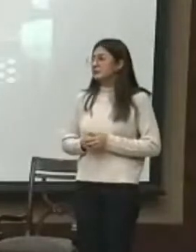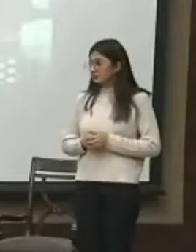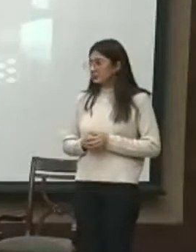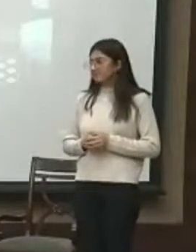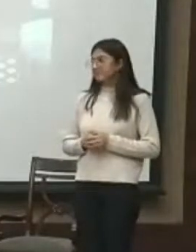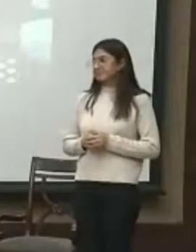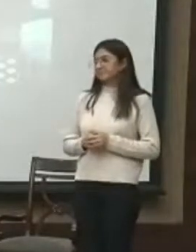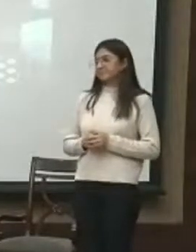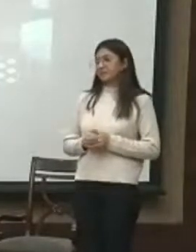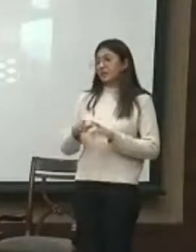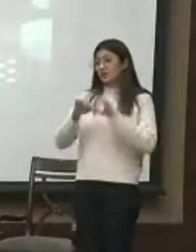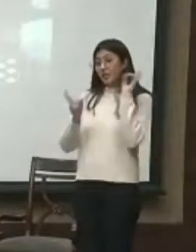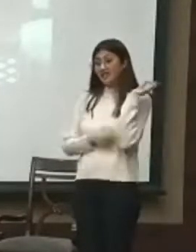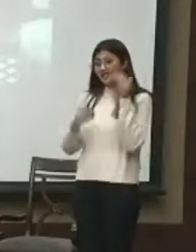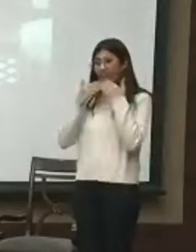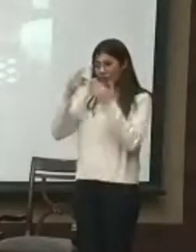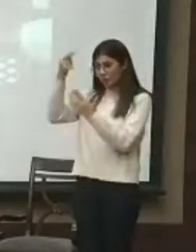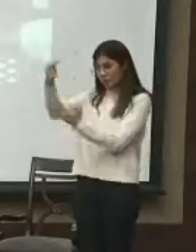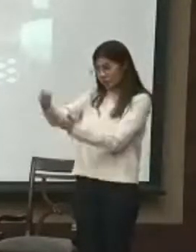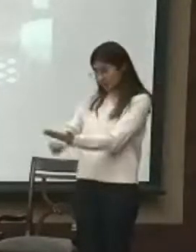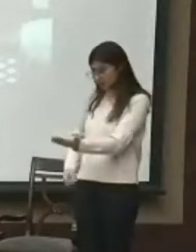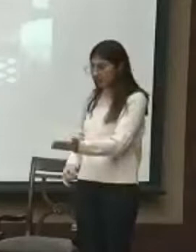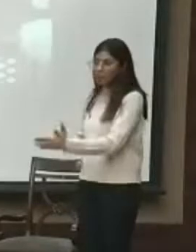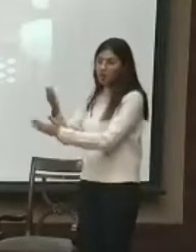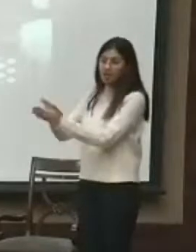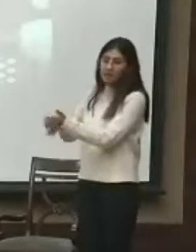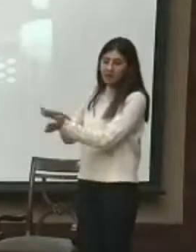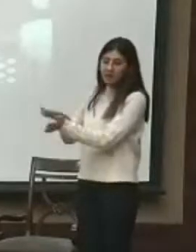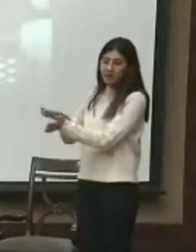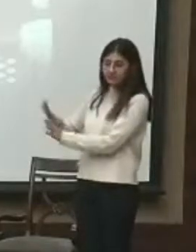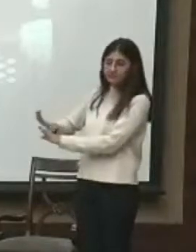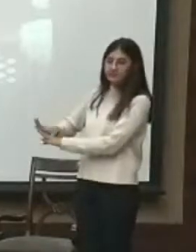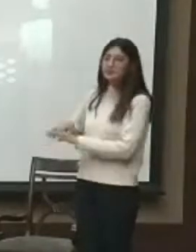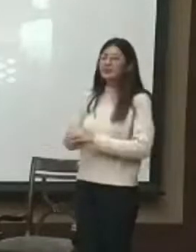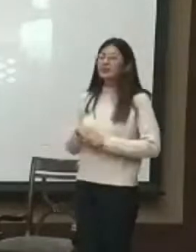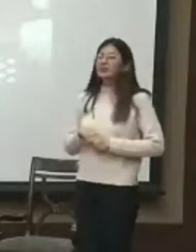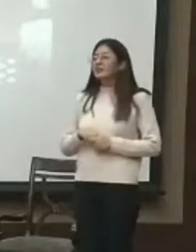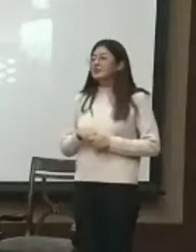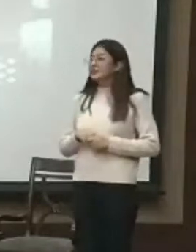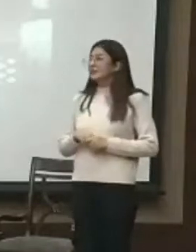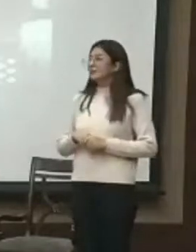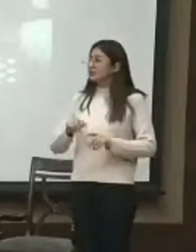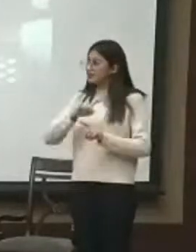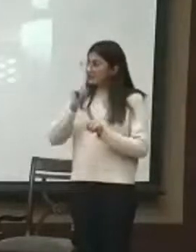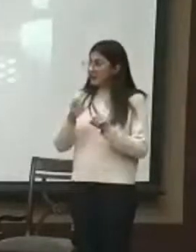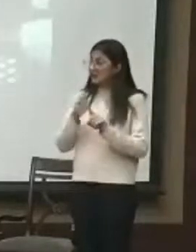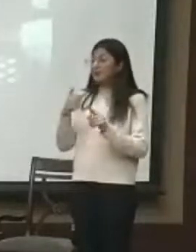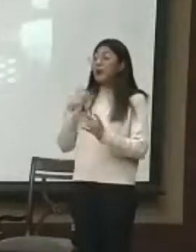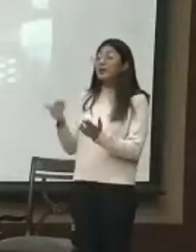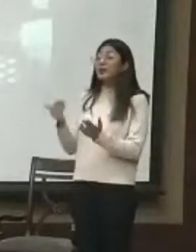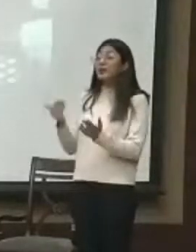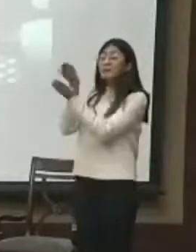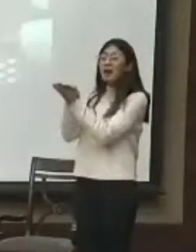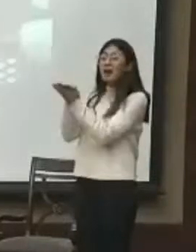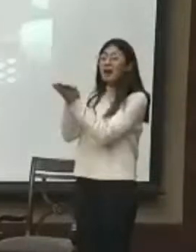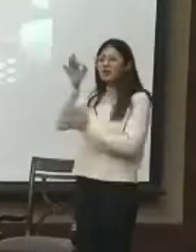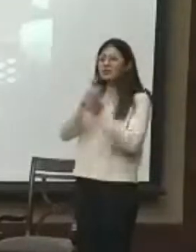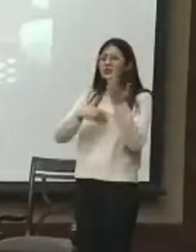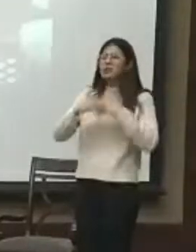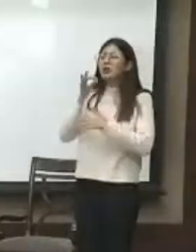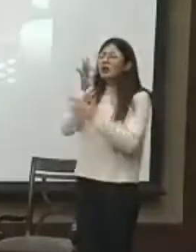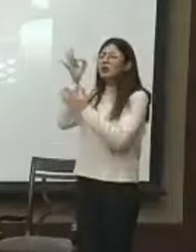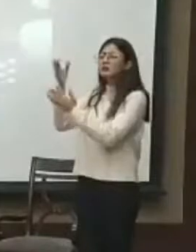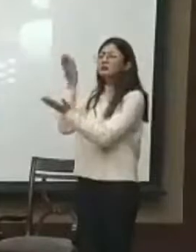before I get into the thank you list, which is a long one, and I must read out the charter of demand with the disability sector wants to